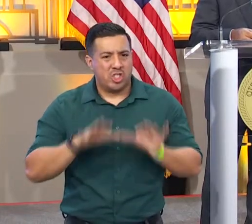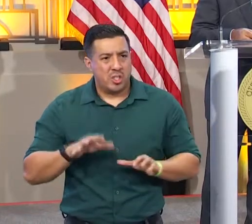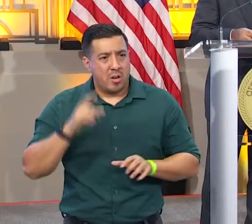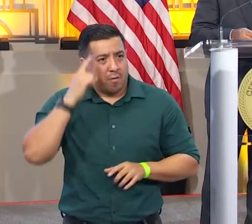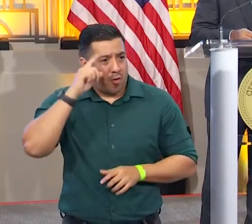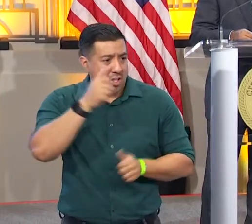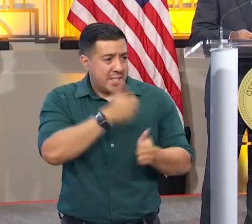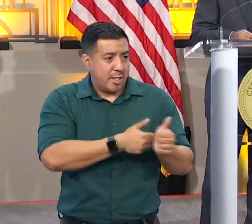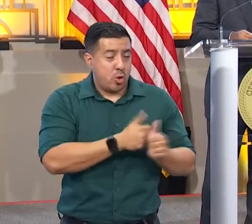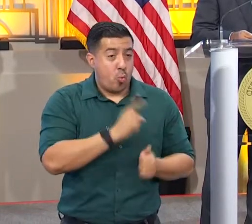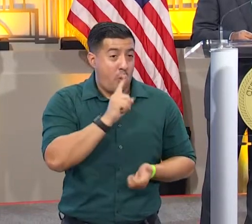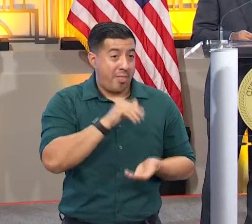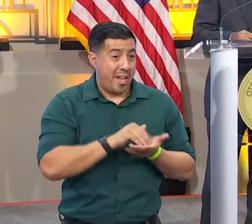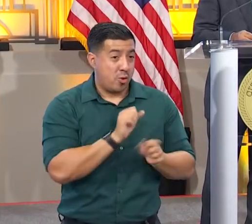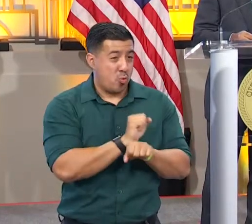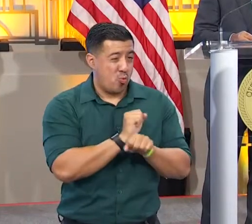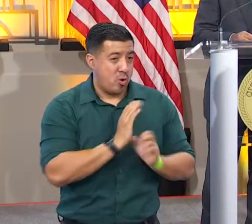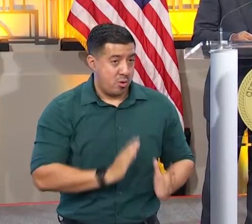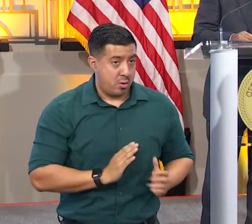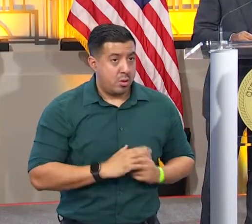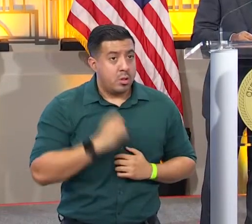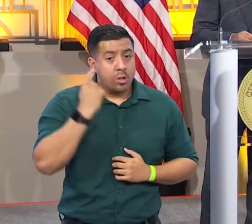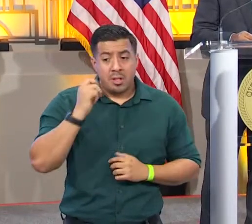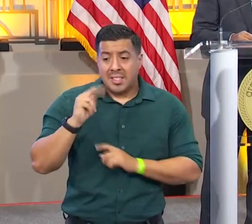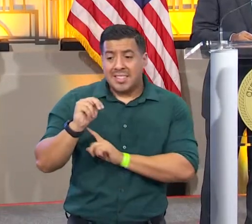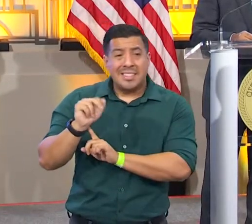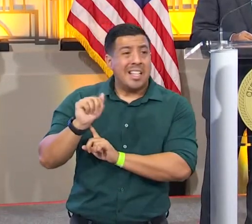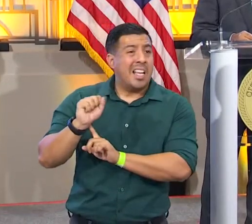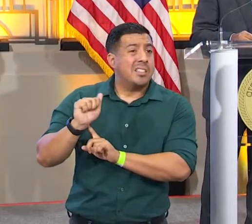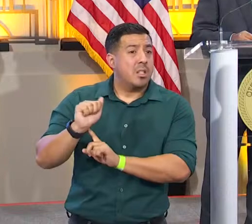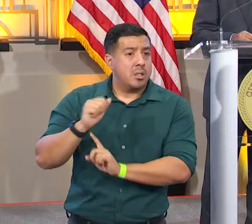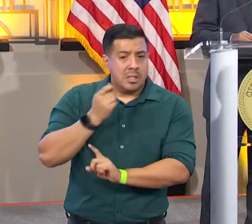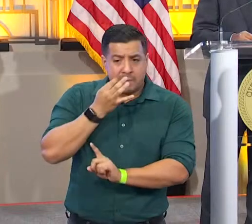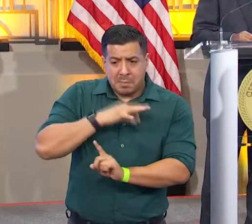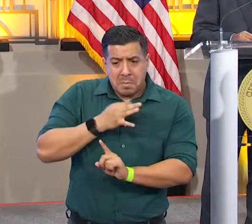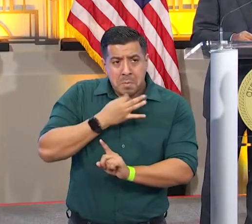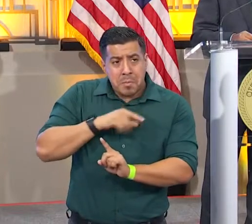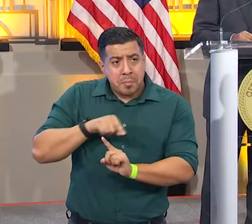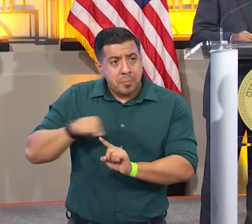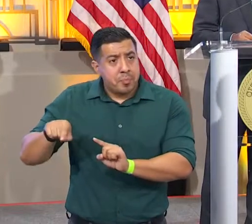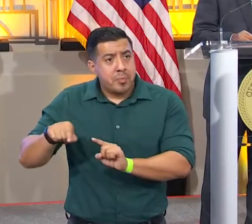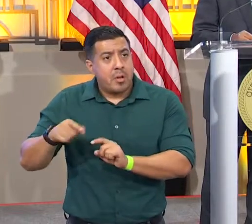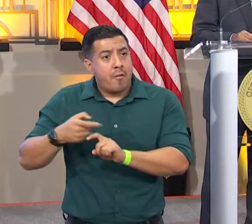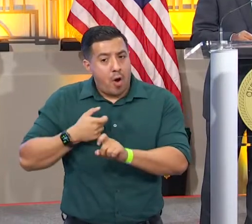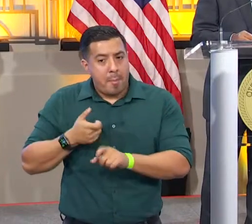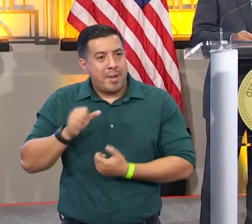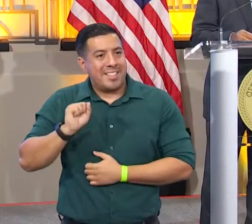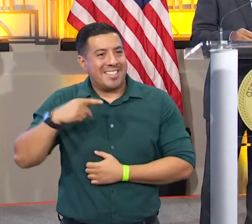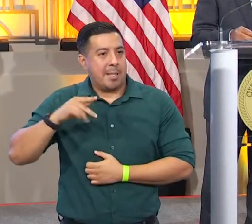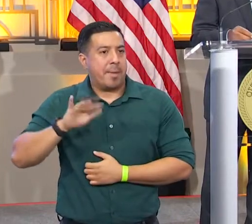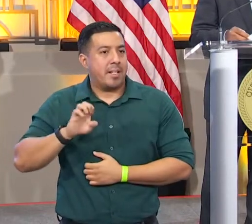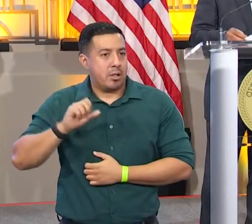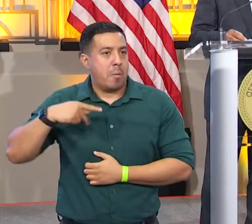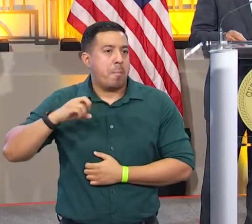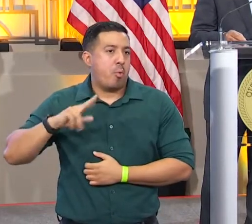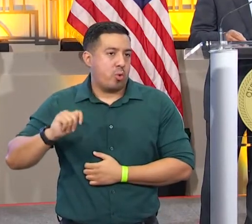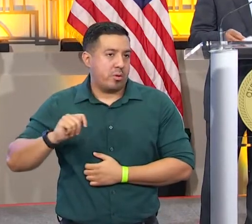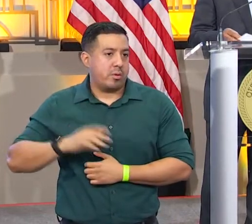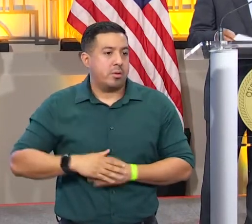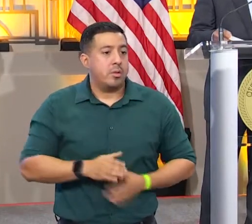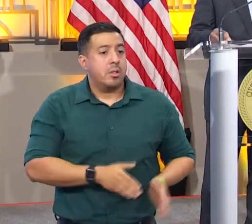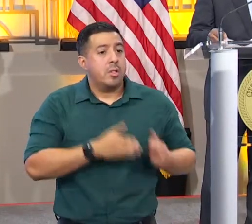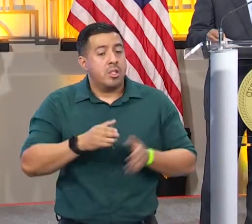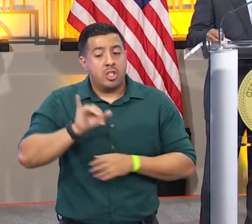100,000 workers. We also have NASA just minutes away from the Houston Spaceport. The Johnson Space Center